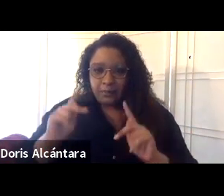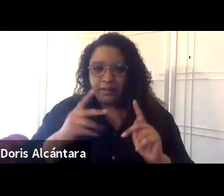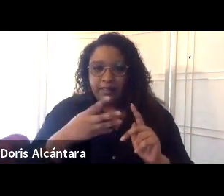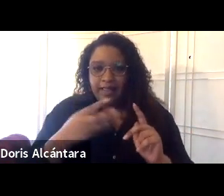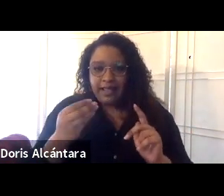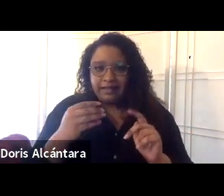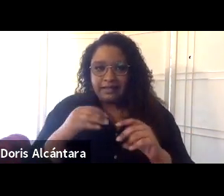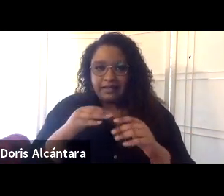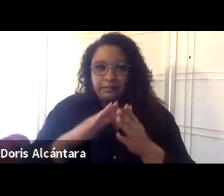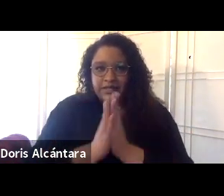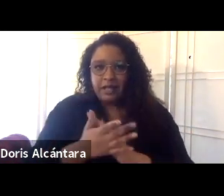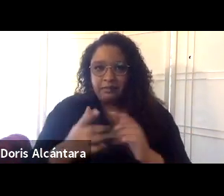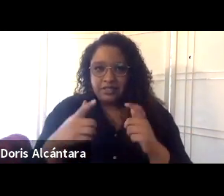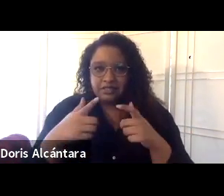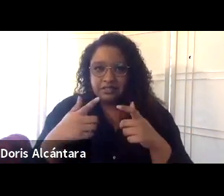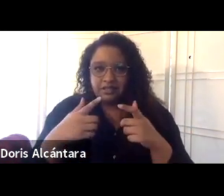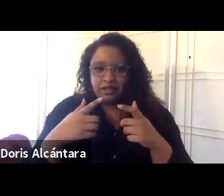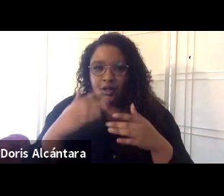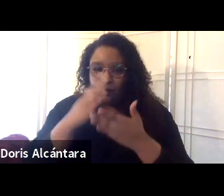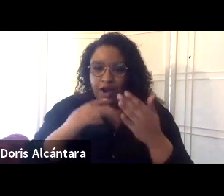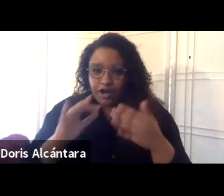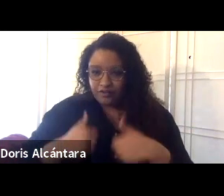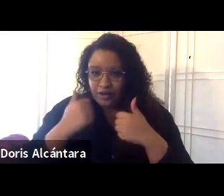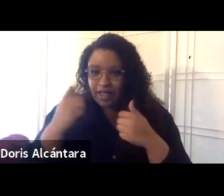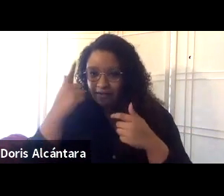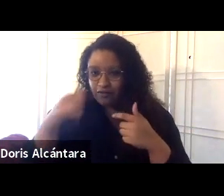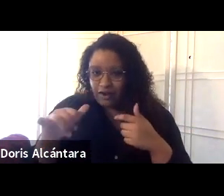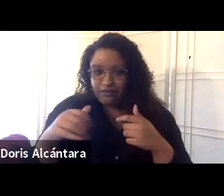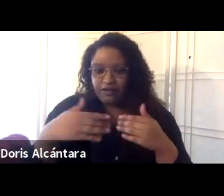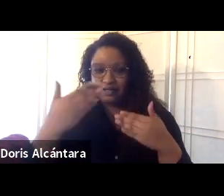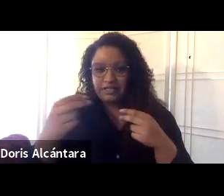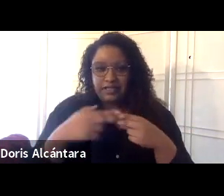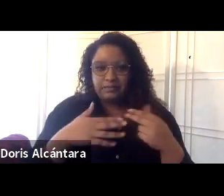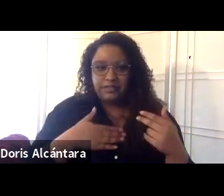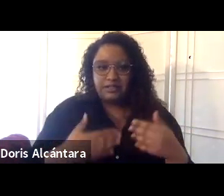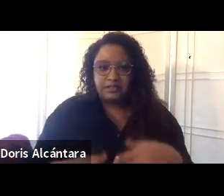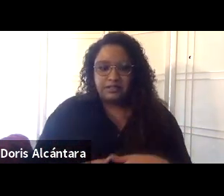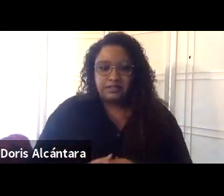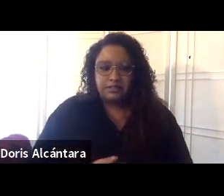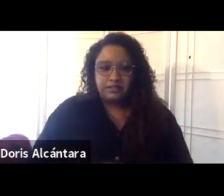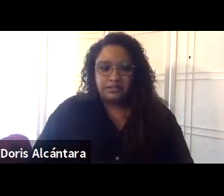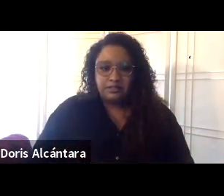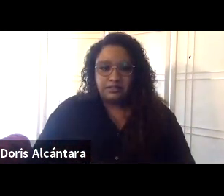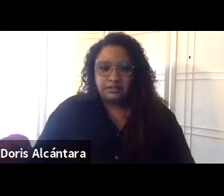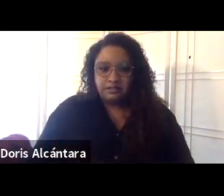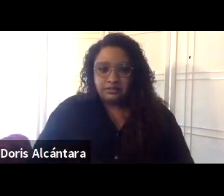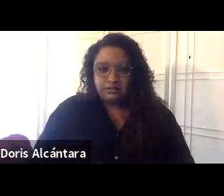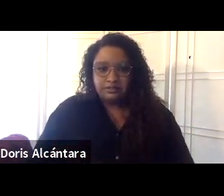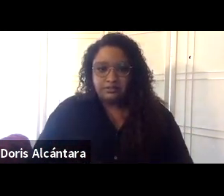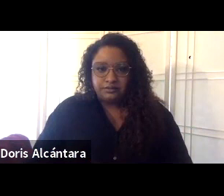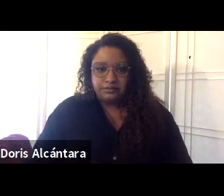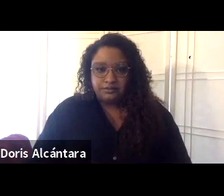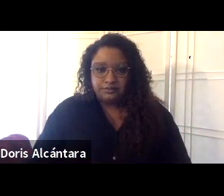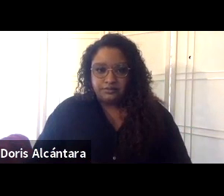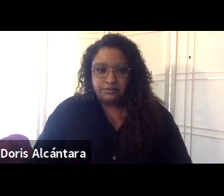Truly an experience of a lifetime in terms of just becoming a new person, all the ways